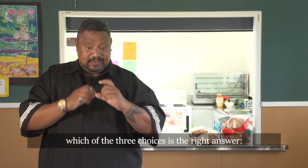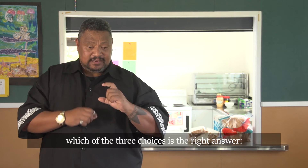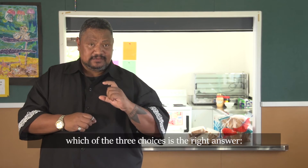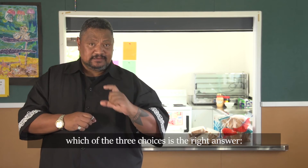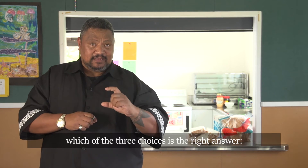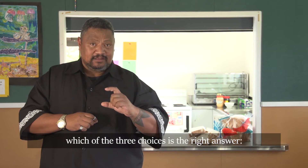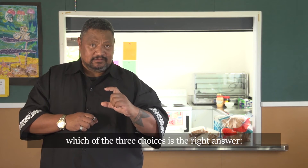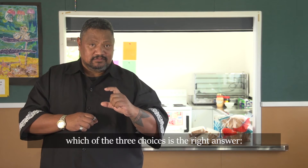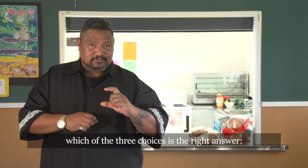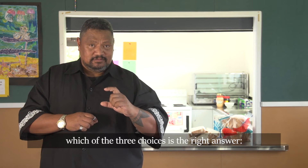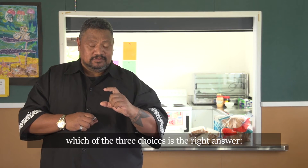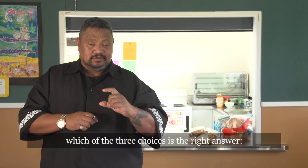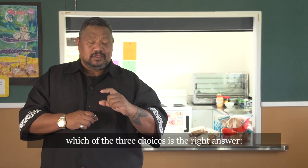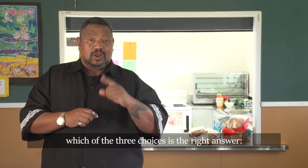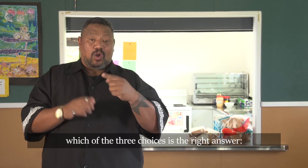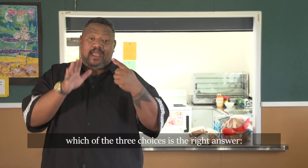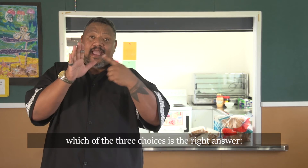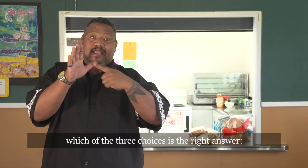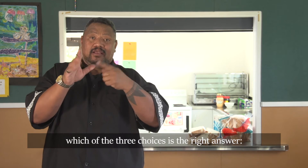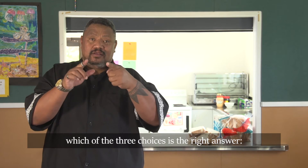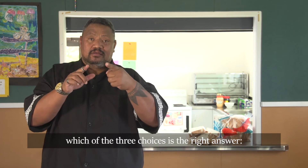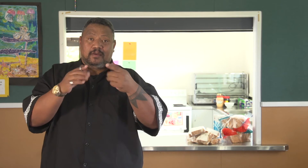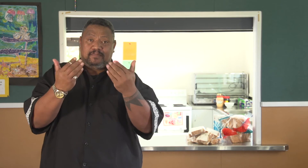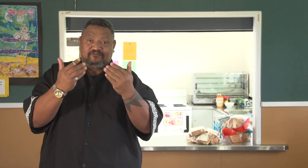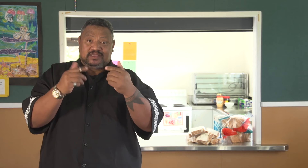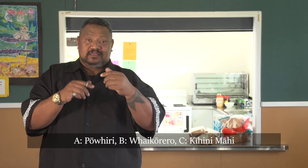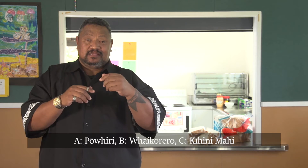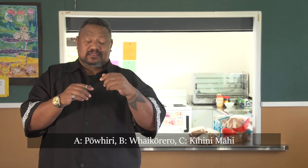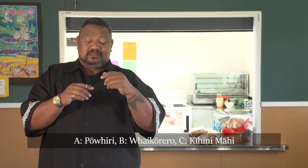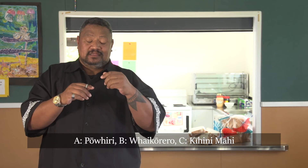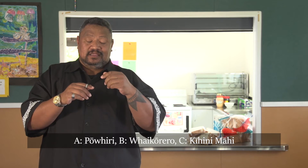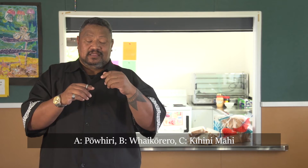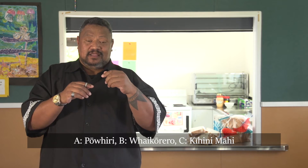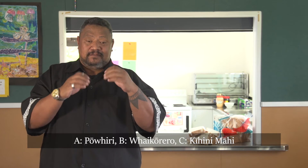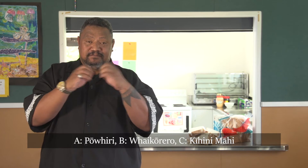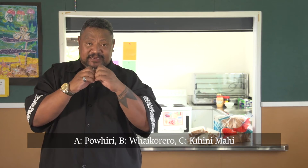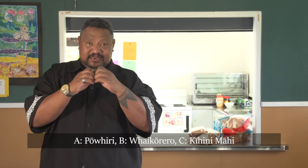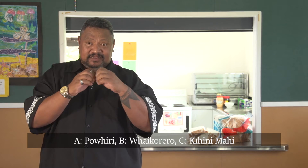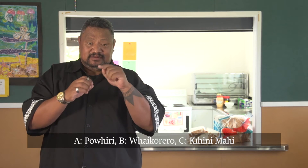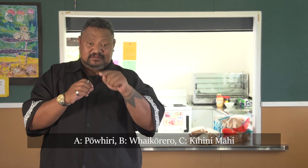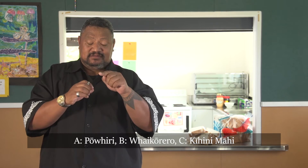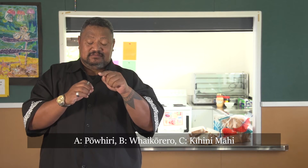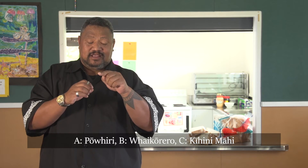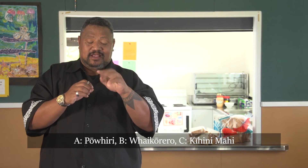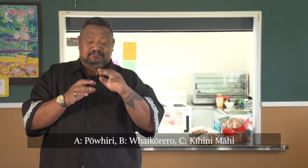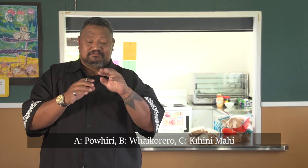Which of the three choices is the right answer? A. Pōwhiri.